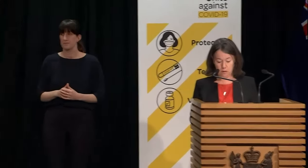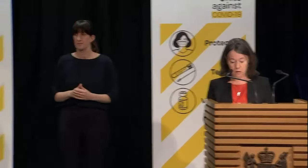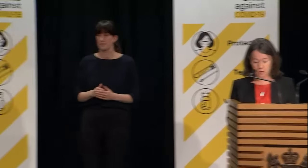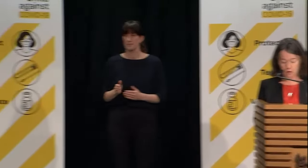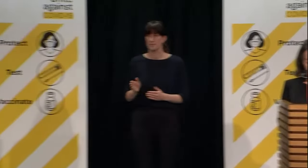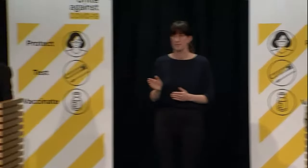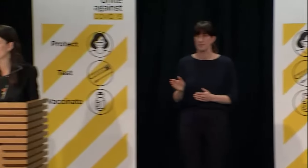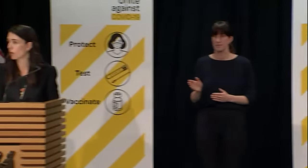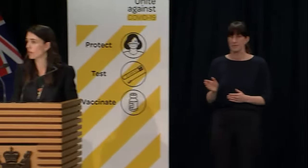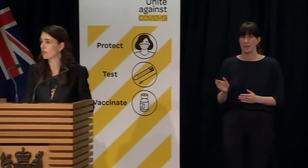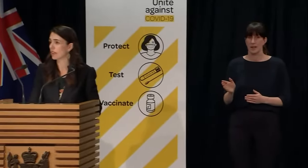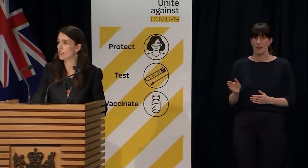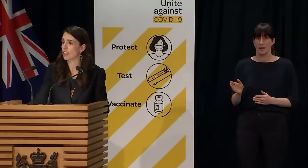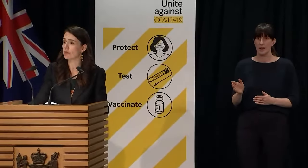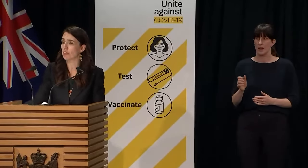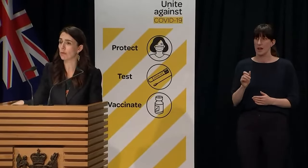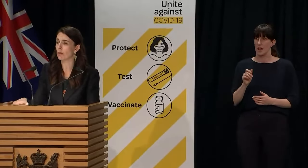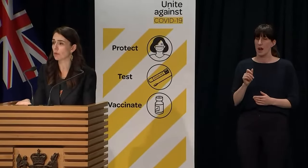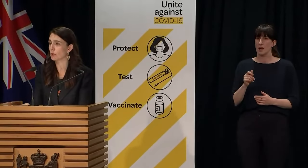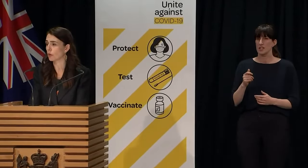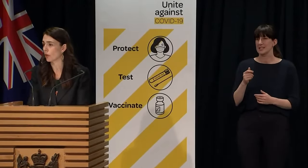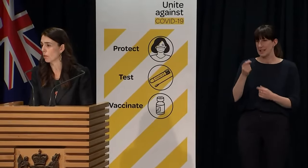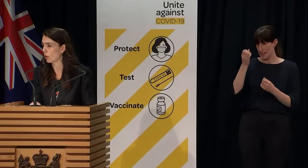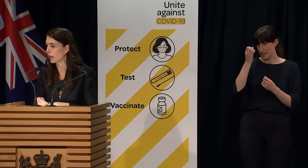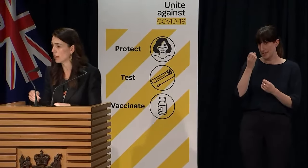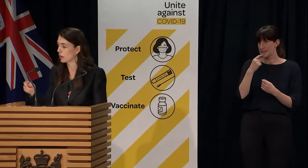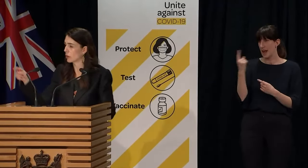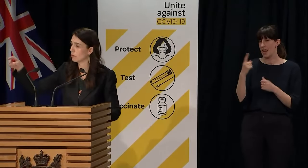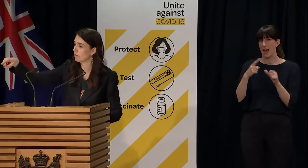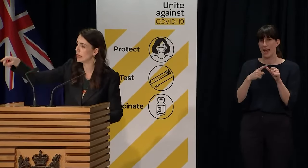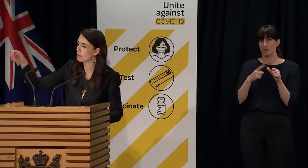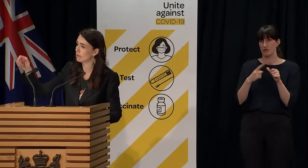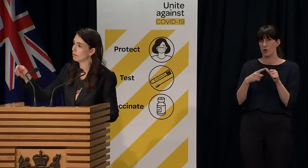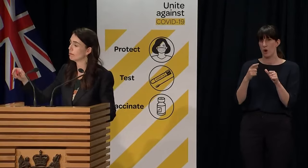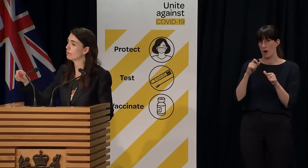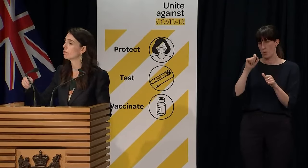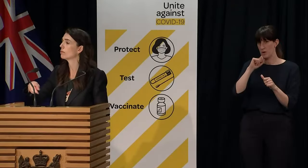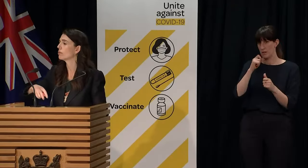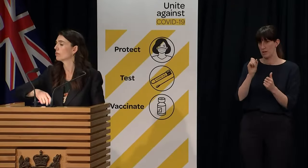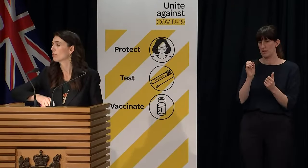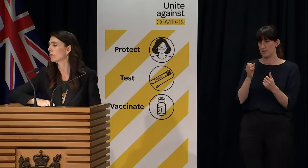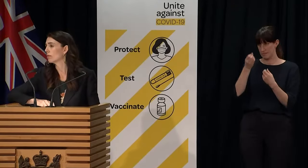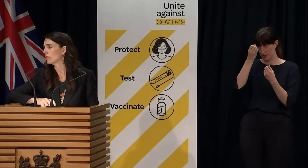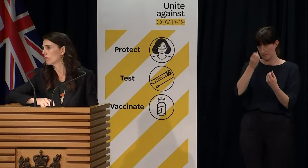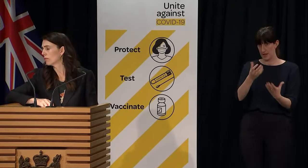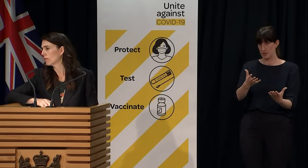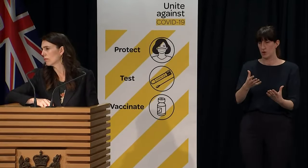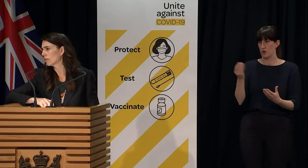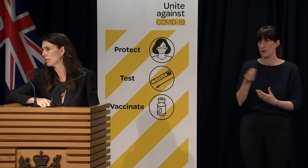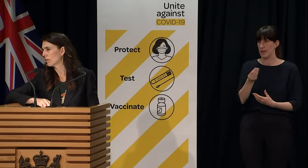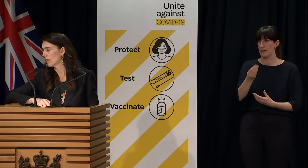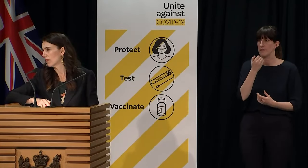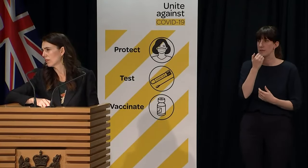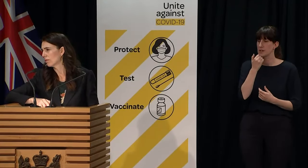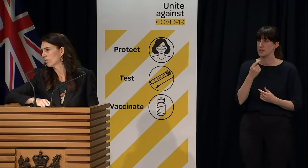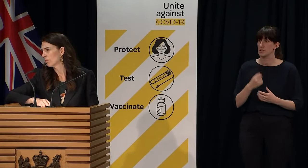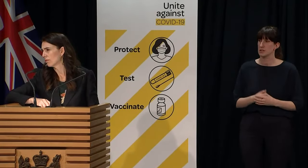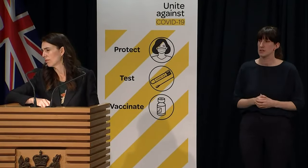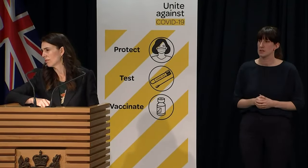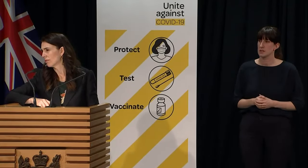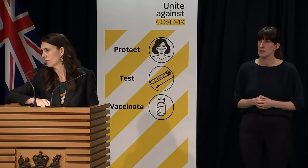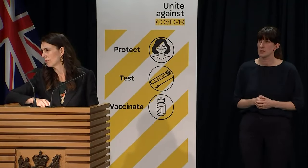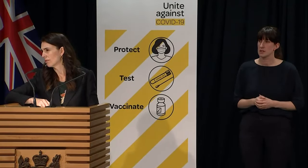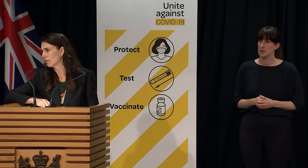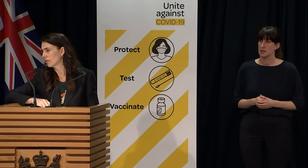an indication to Andrew if you want those figures shared with you. Perhaps we'll do it on the poll editor group. So do you have an update on the number of the cases that